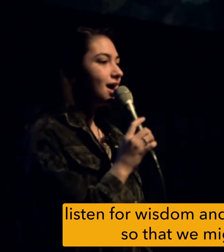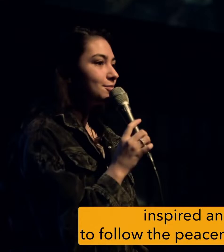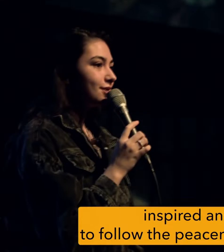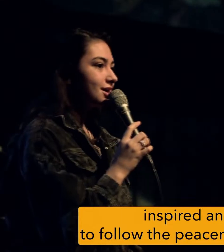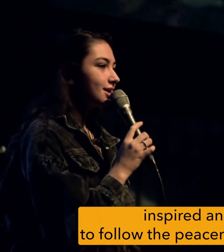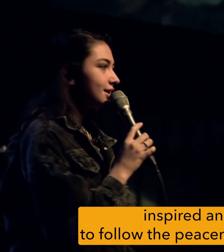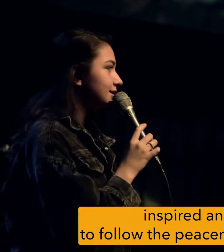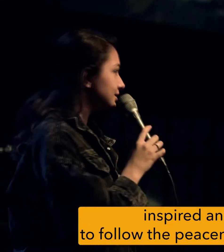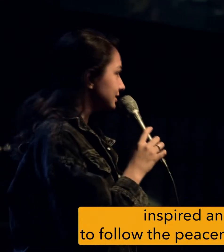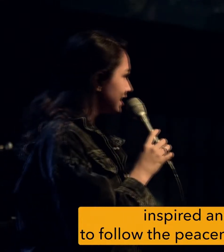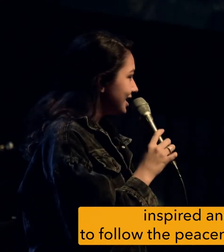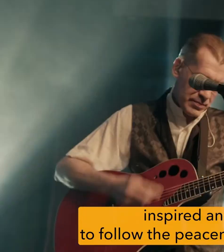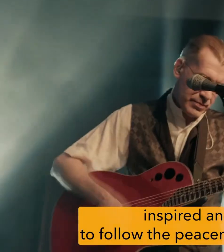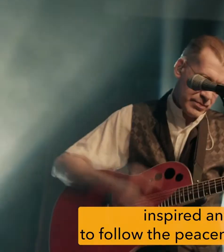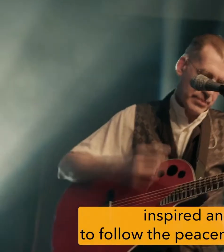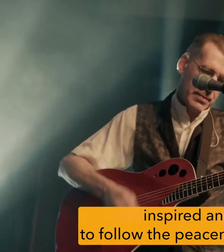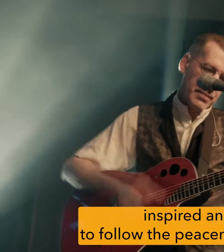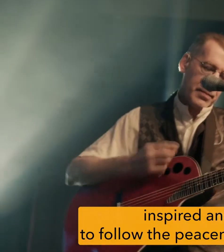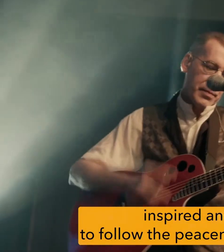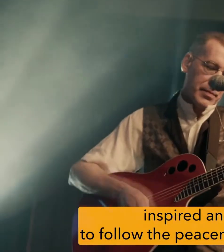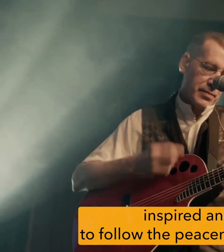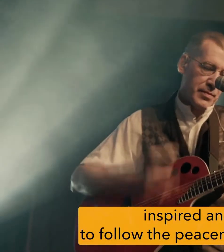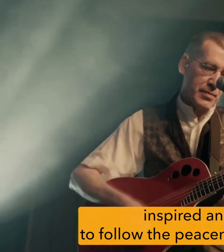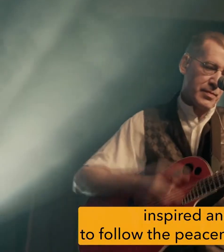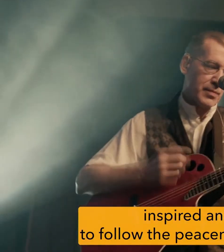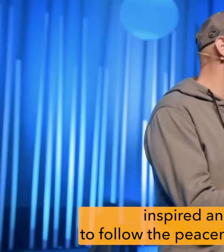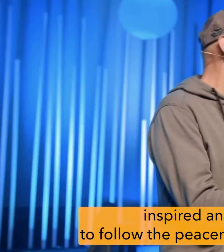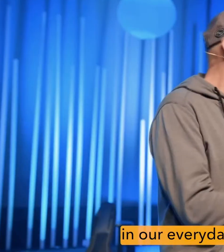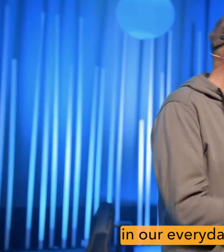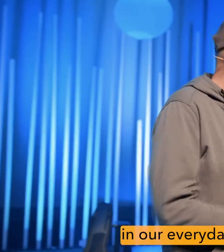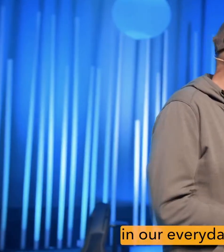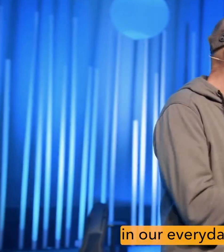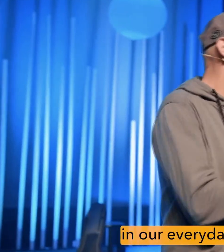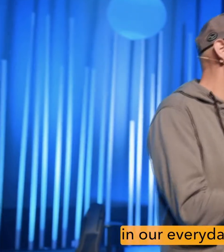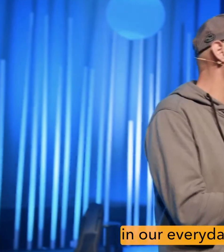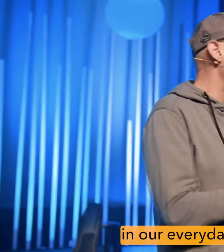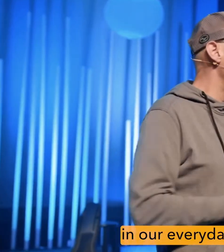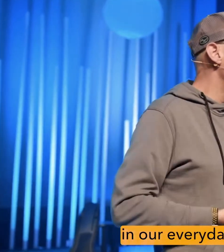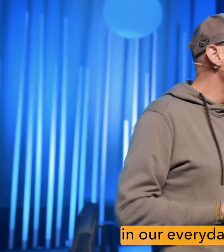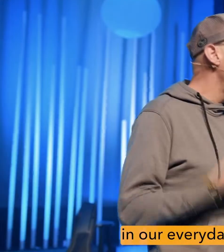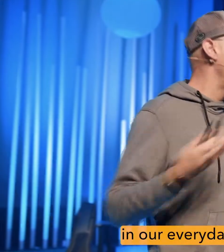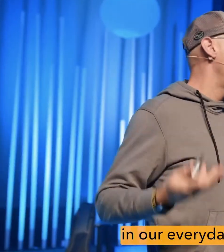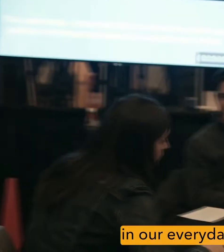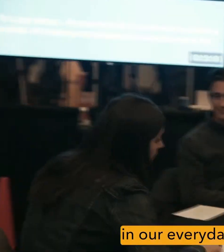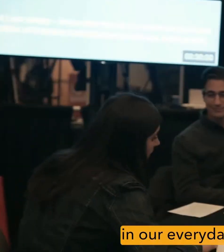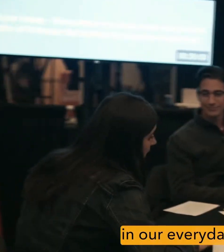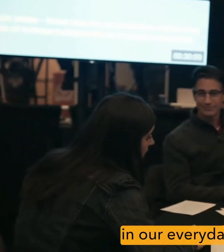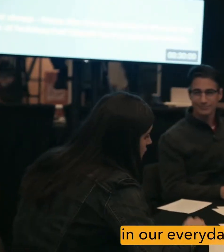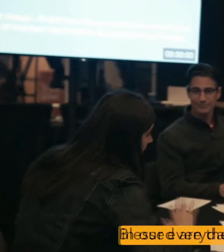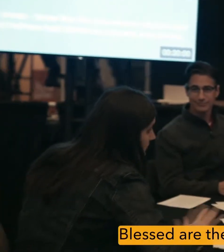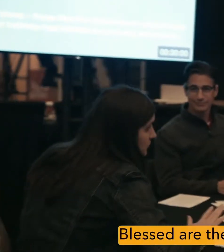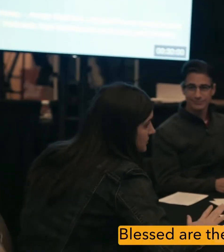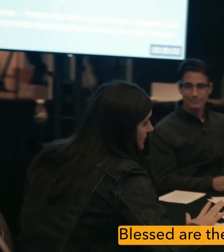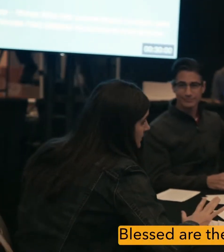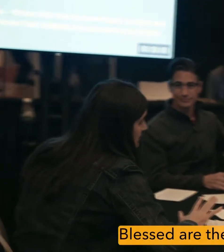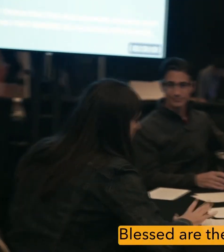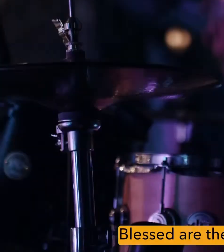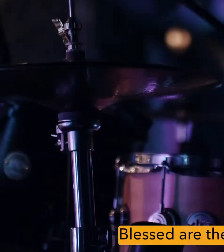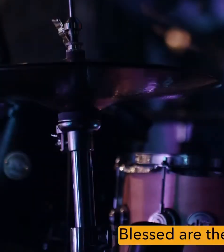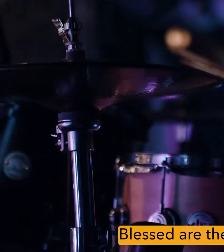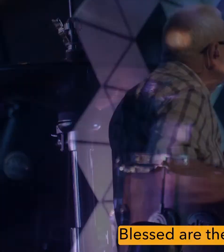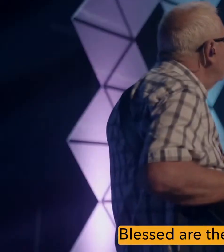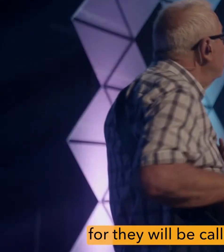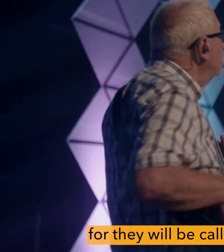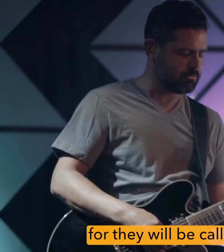here inspired and equipped to follow the peacemaking path of Jesus in our everyday normal lives. Blessed are